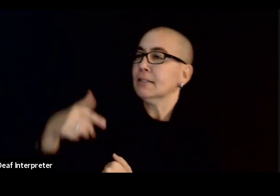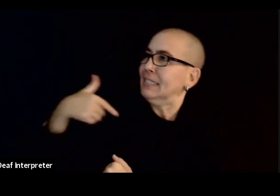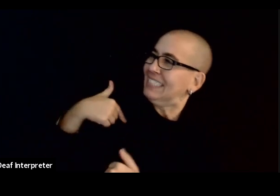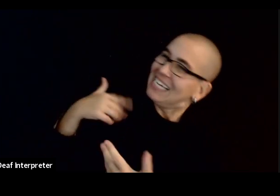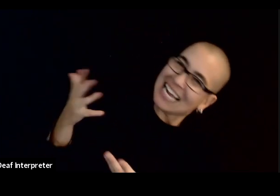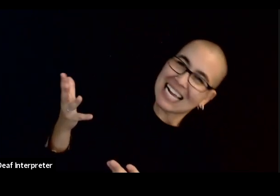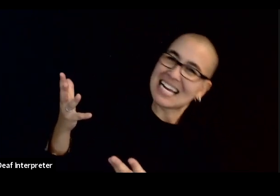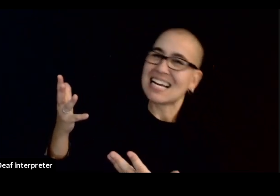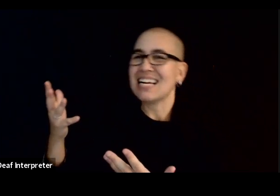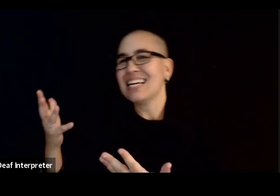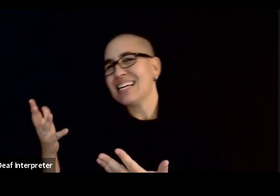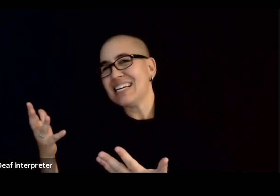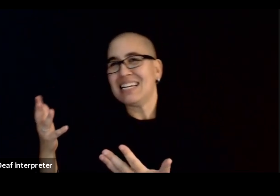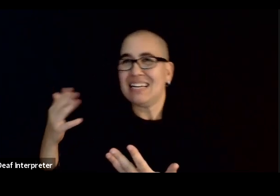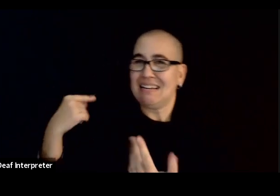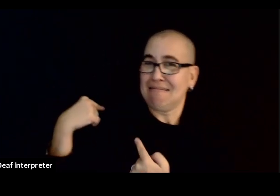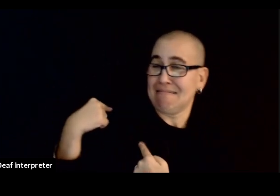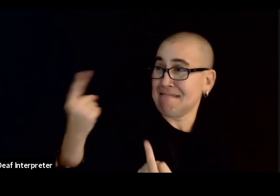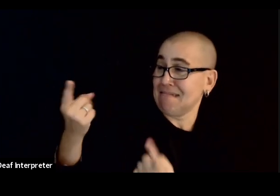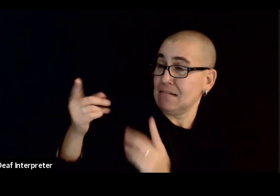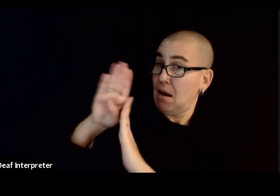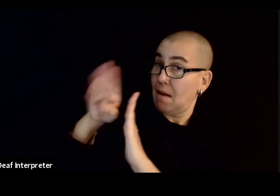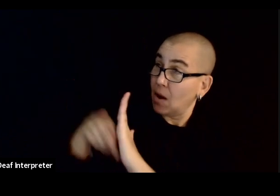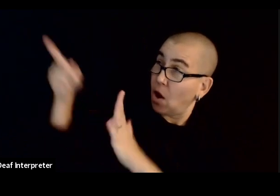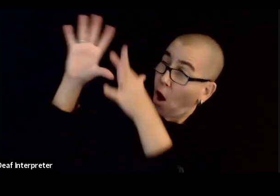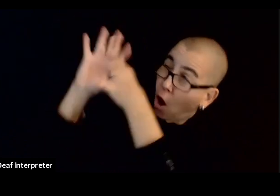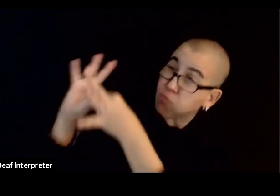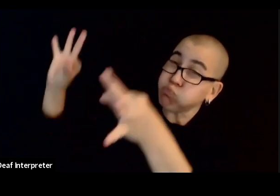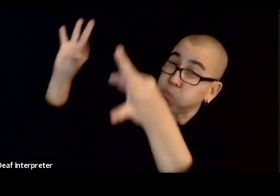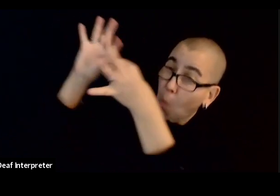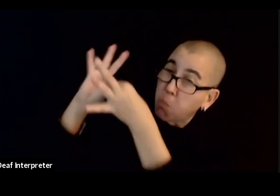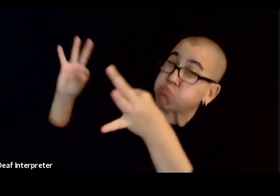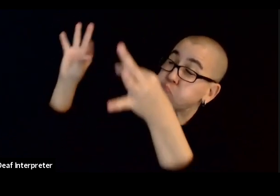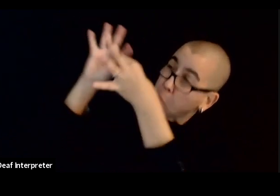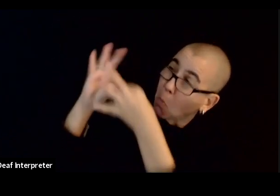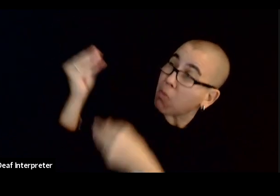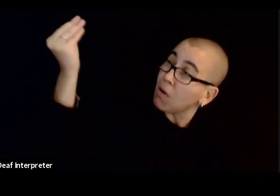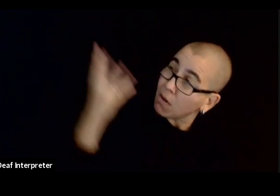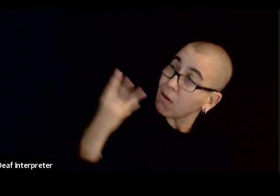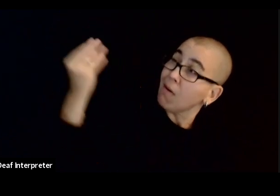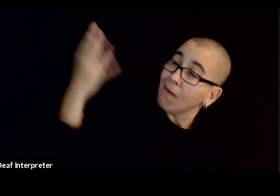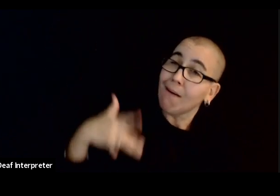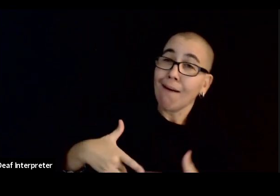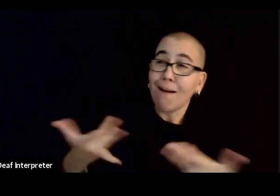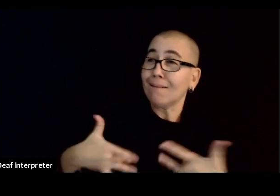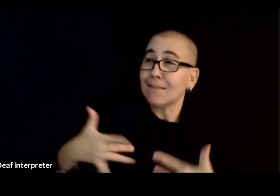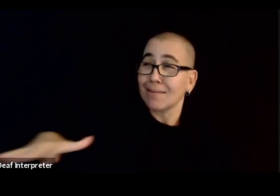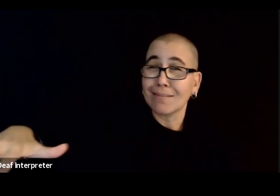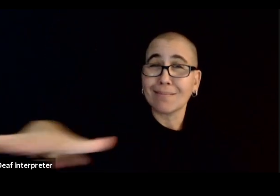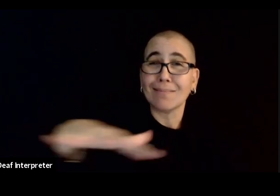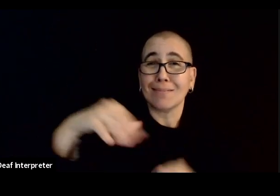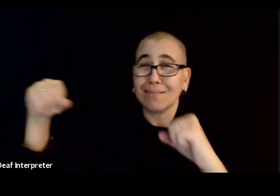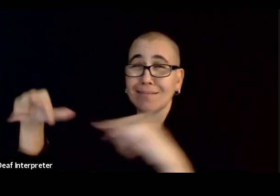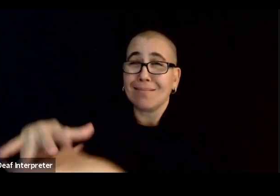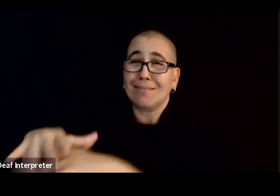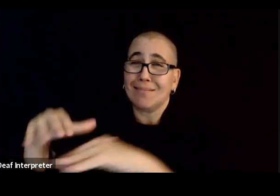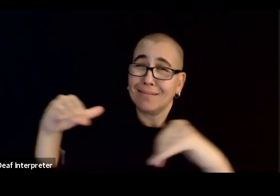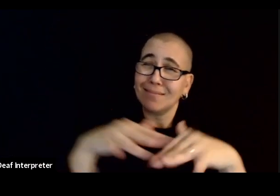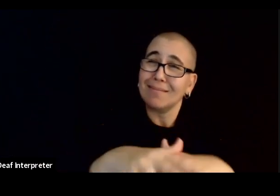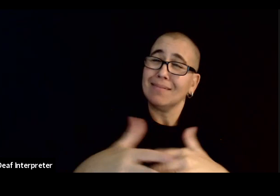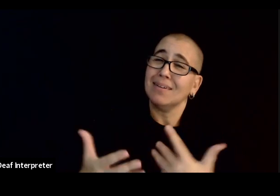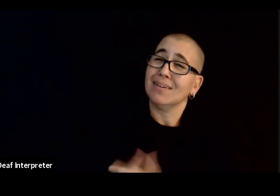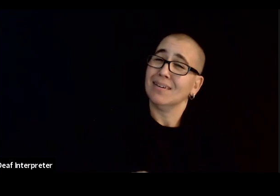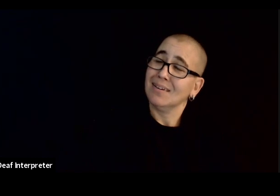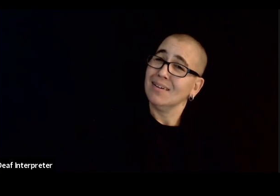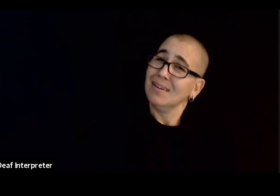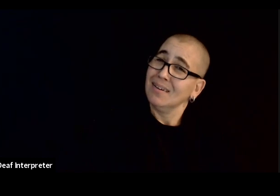and events where there's a lot of potential for transmission. We have President Trump returning to the